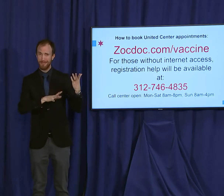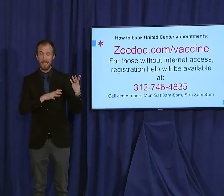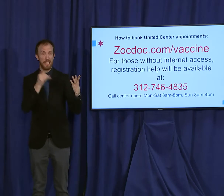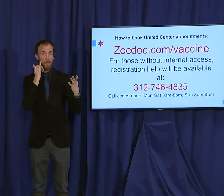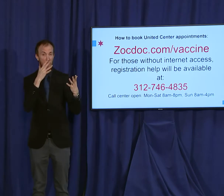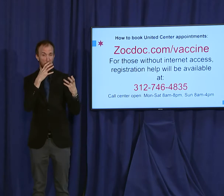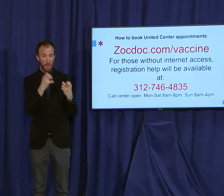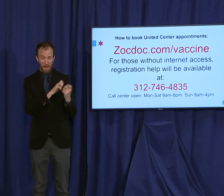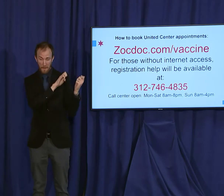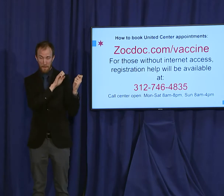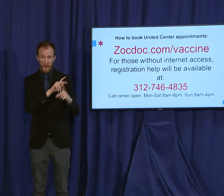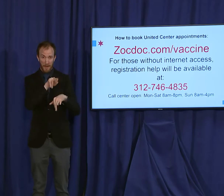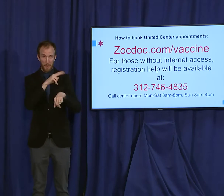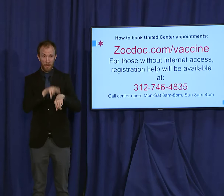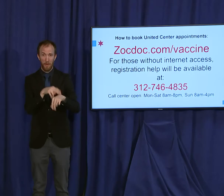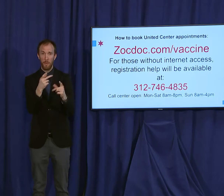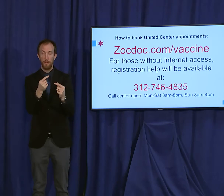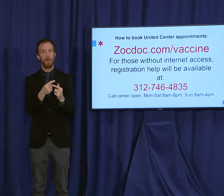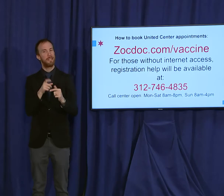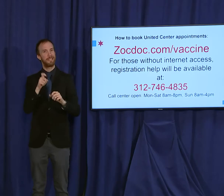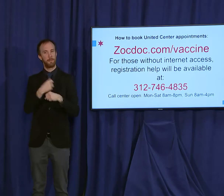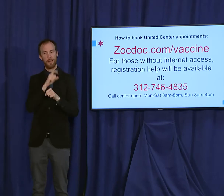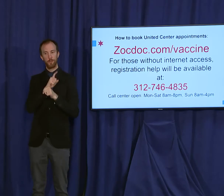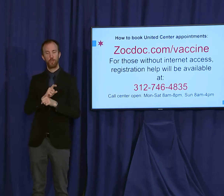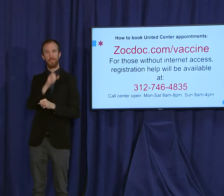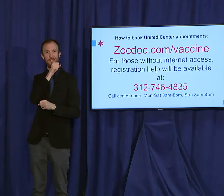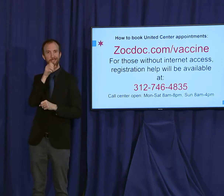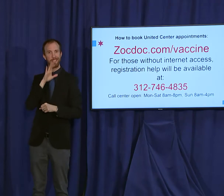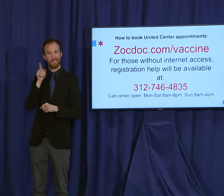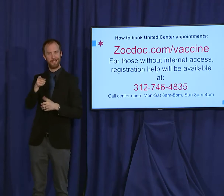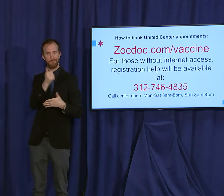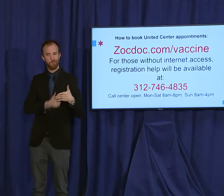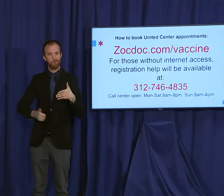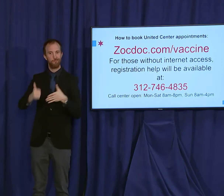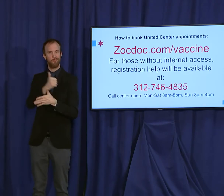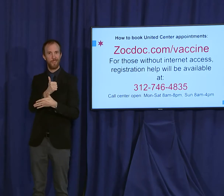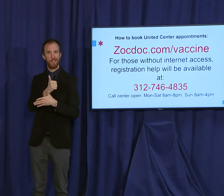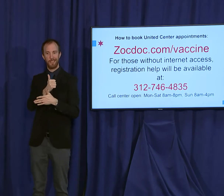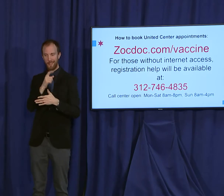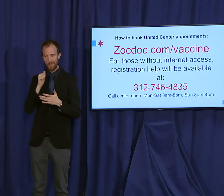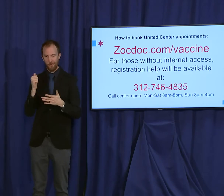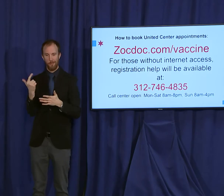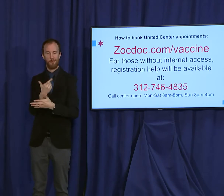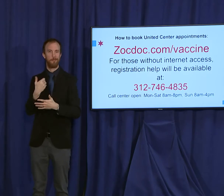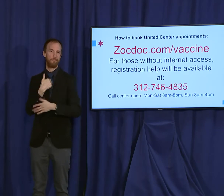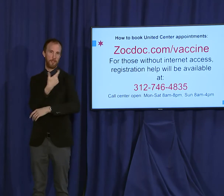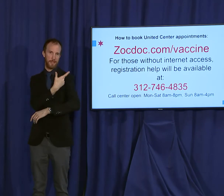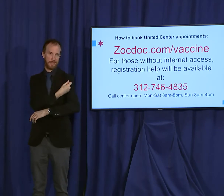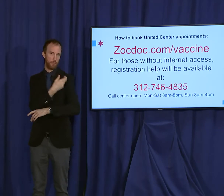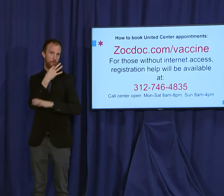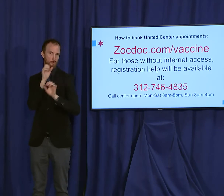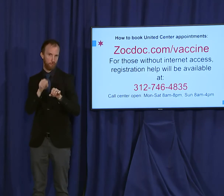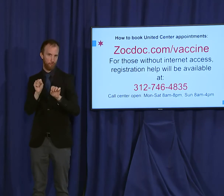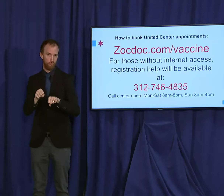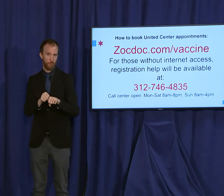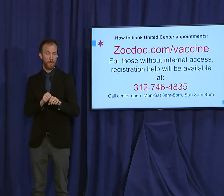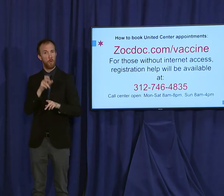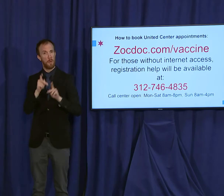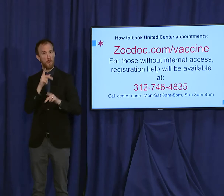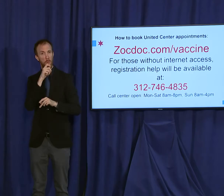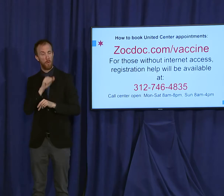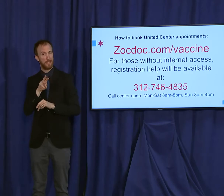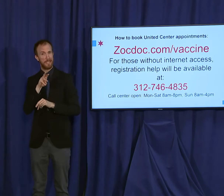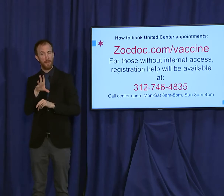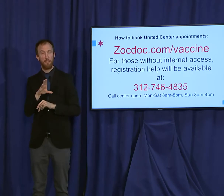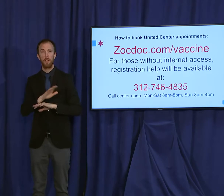seniors vaccinated as soon as possible. So our residents aged 65 and older, please don't delay in